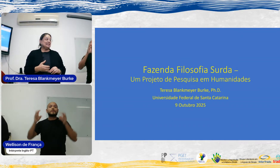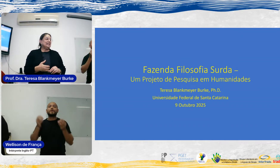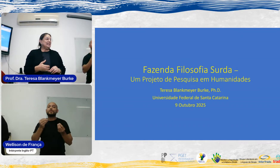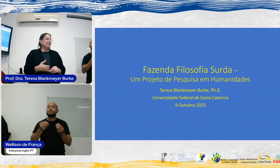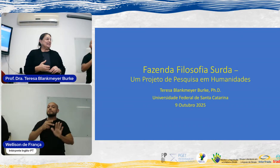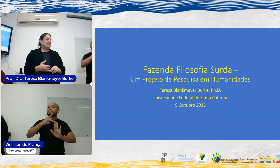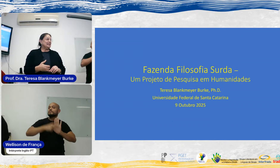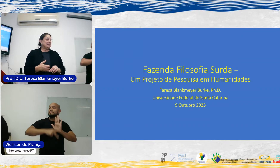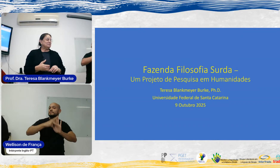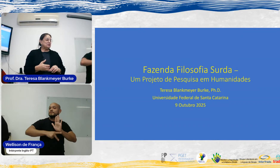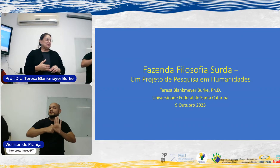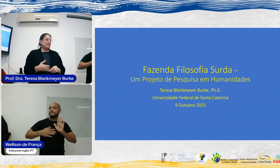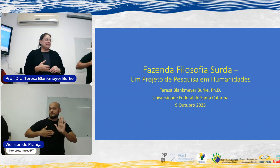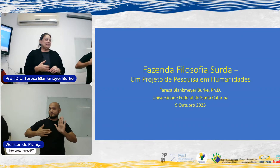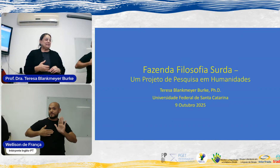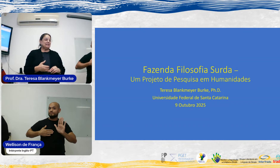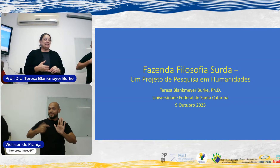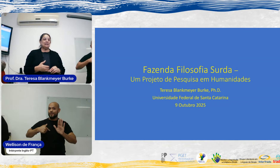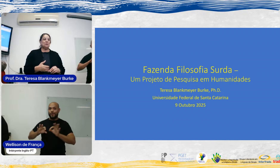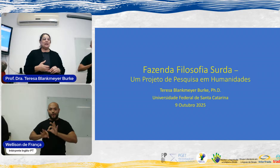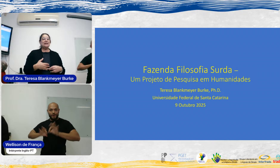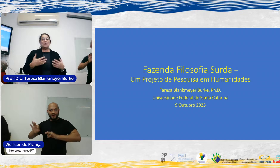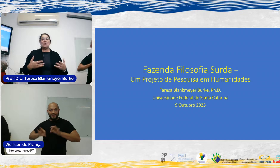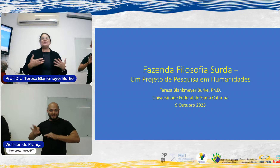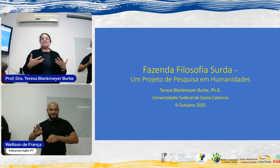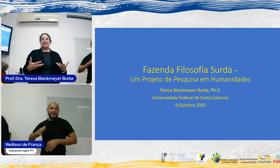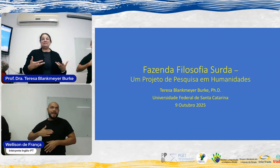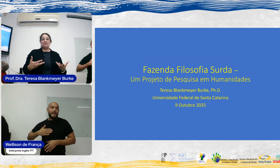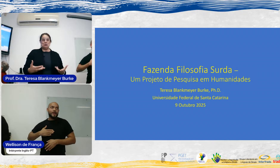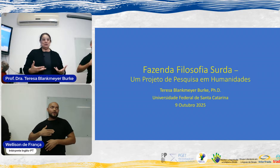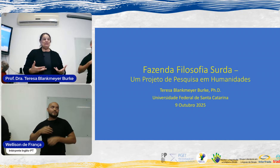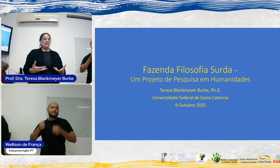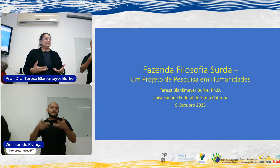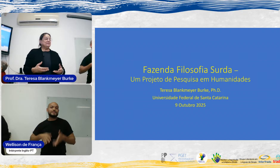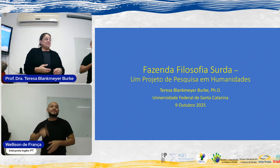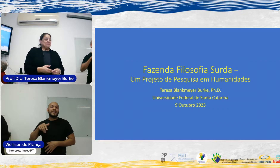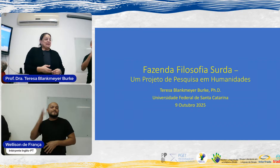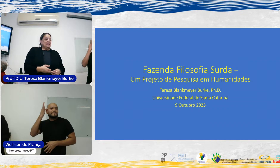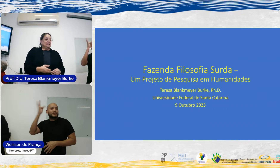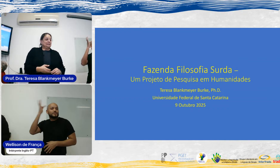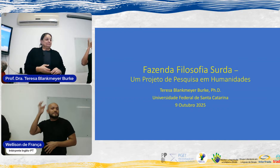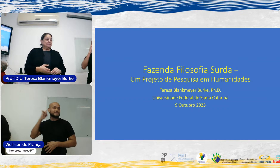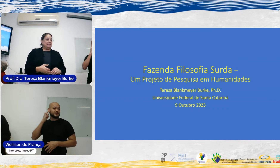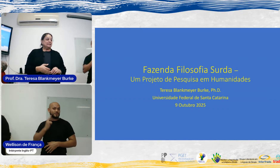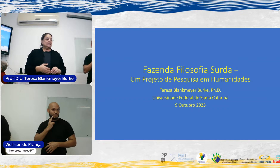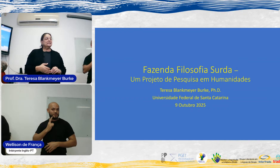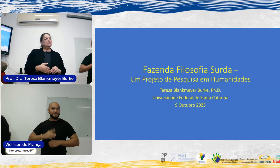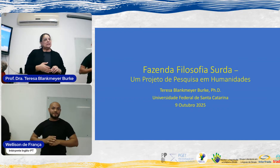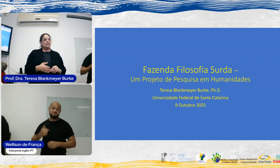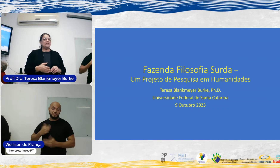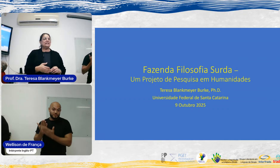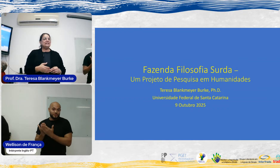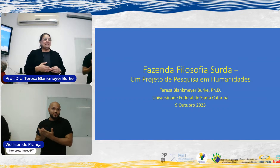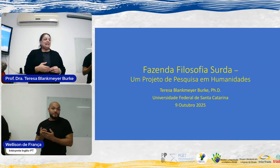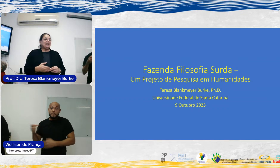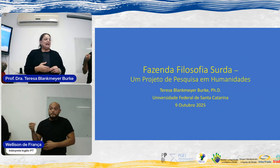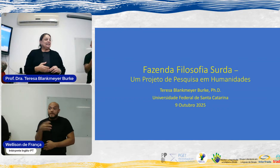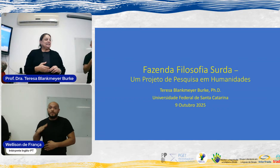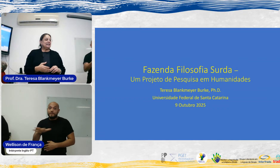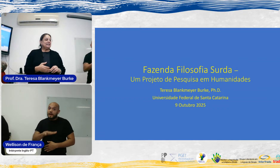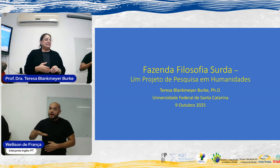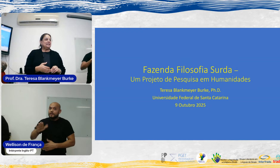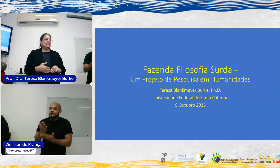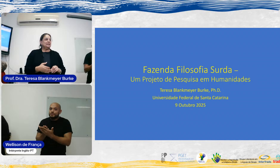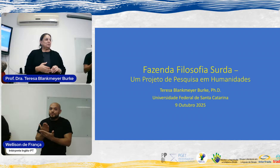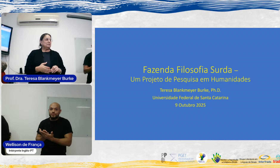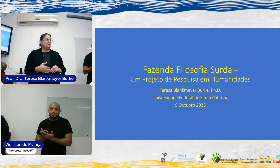project that I am doing in what I call deaf philosophy. It's a new area, and